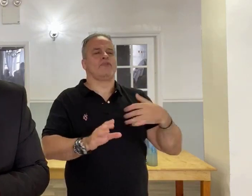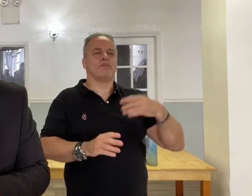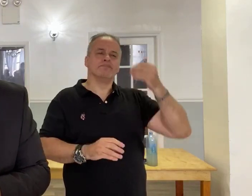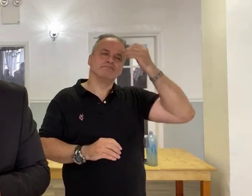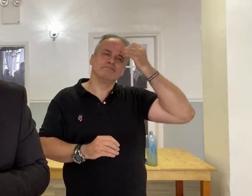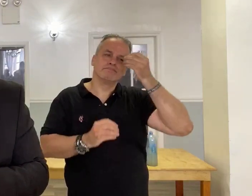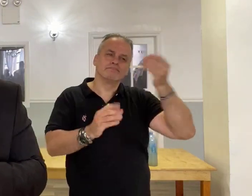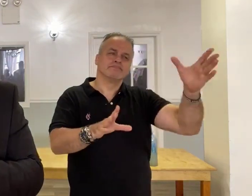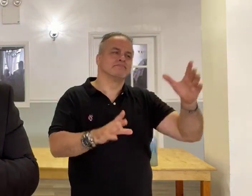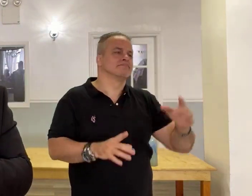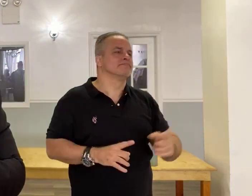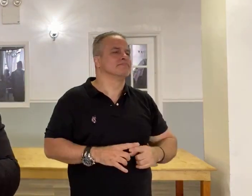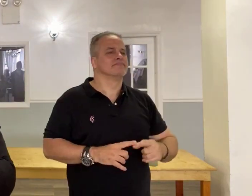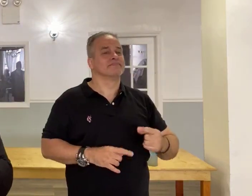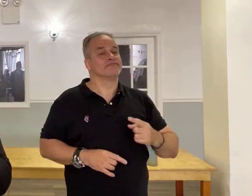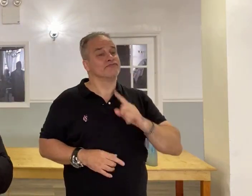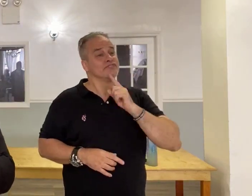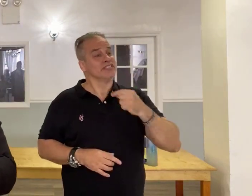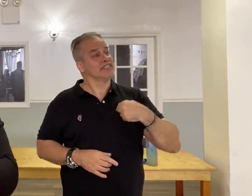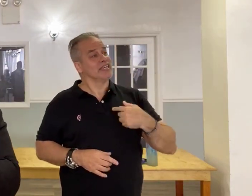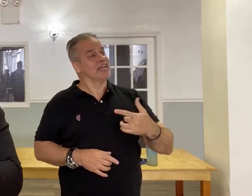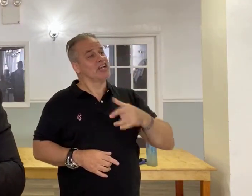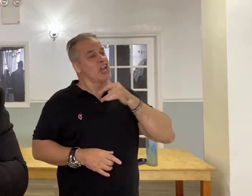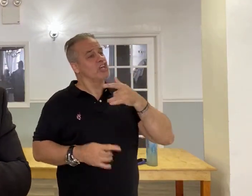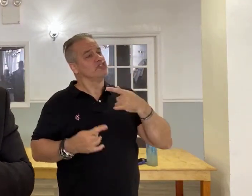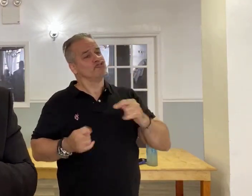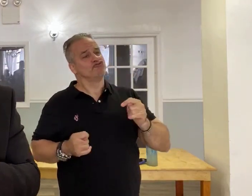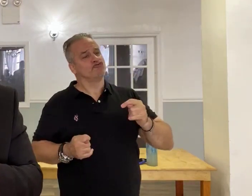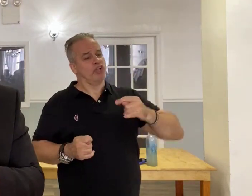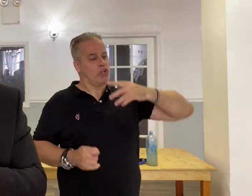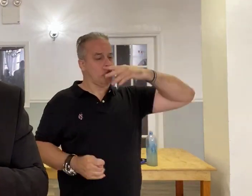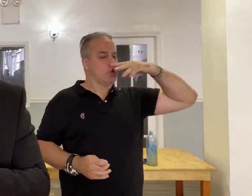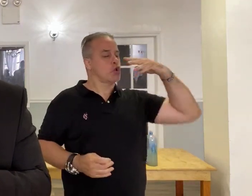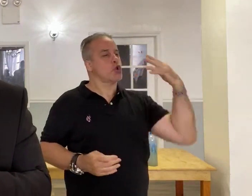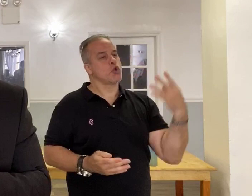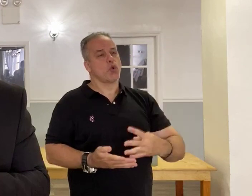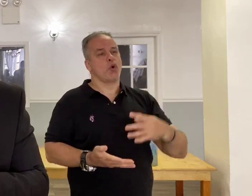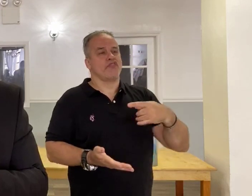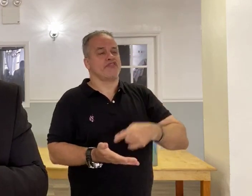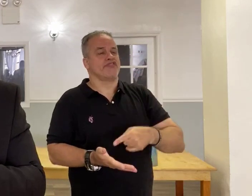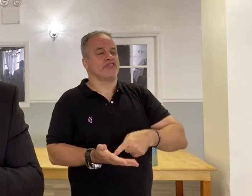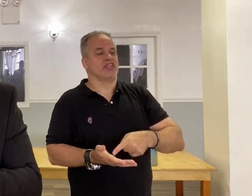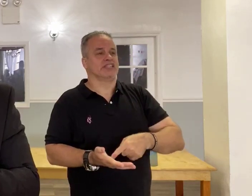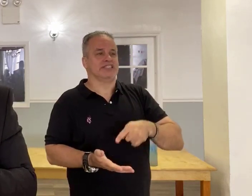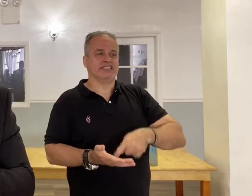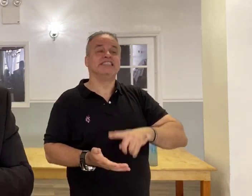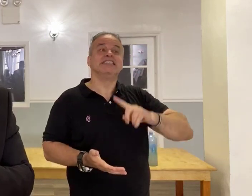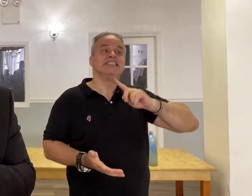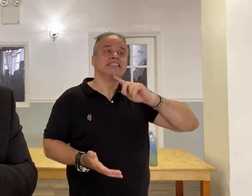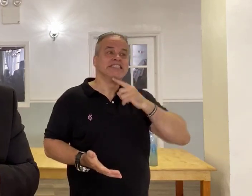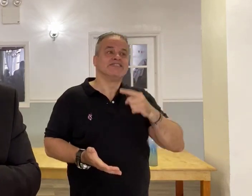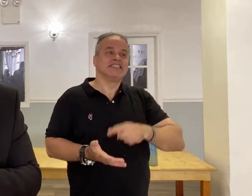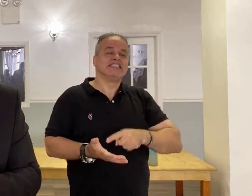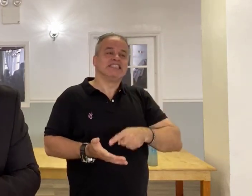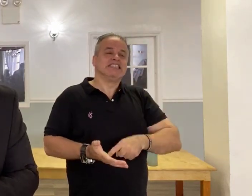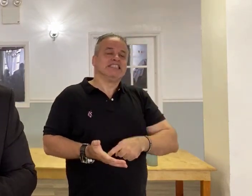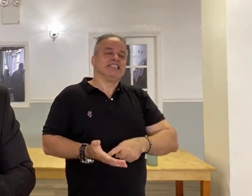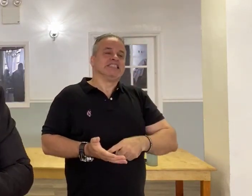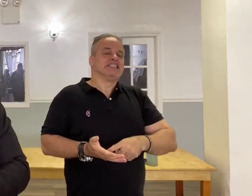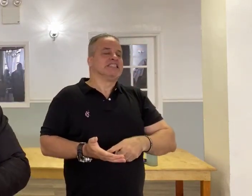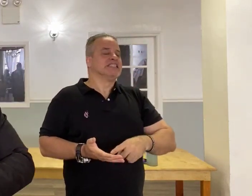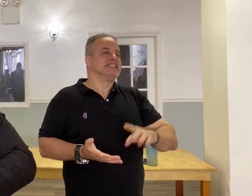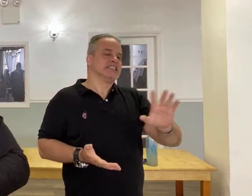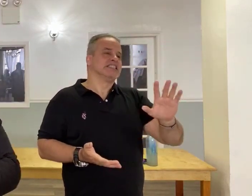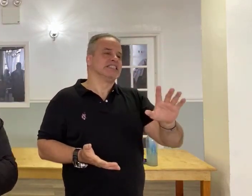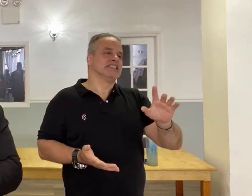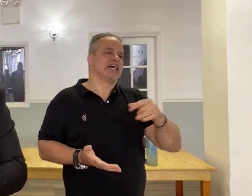can't really say that I appreciate this particular passage on a personal level. It's just a little too graphic for me, if